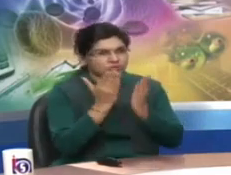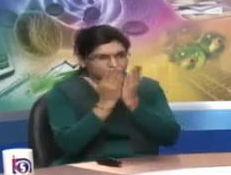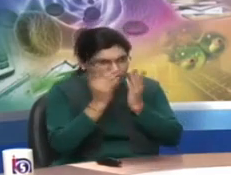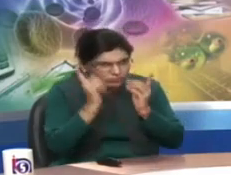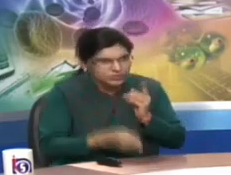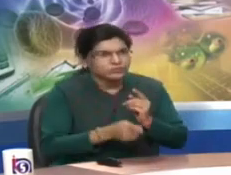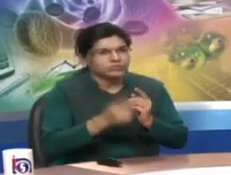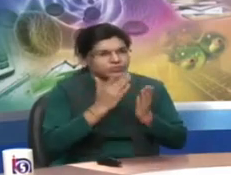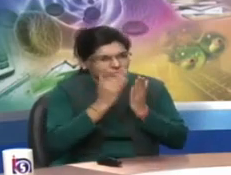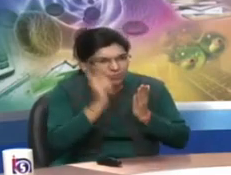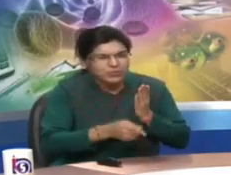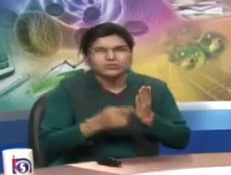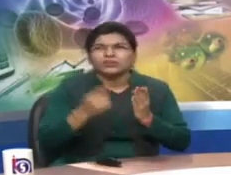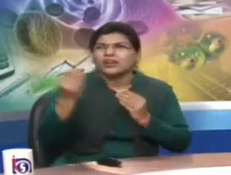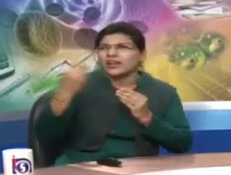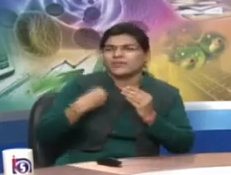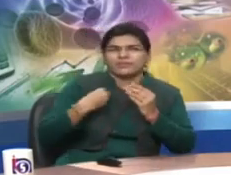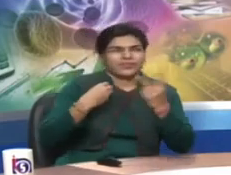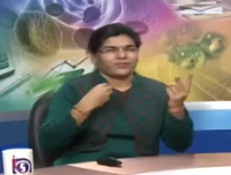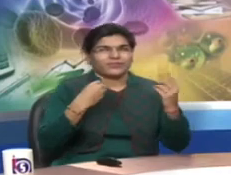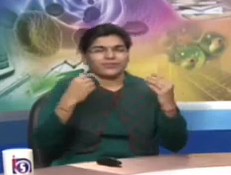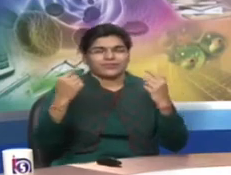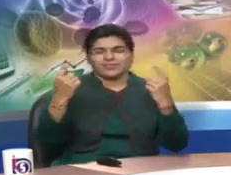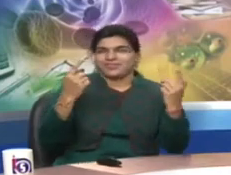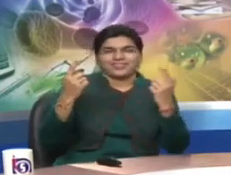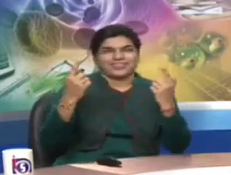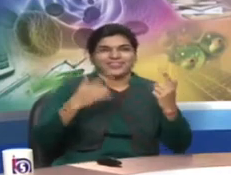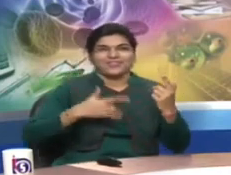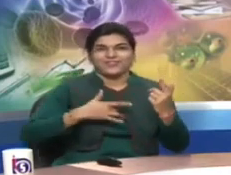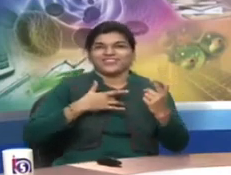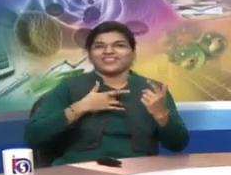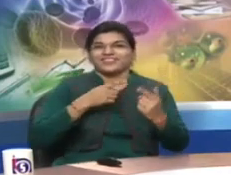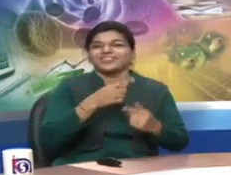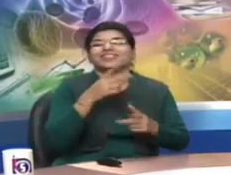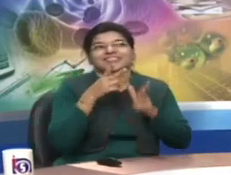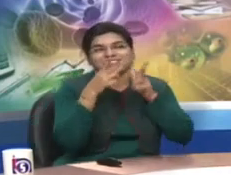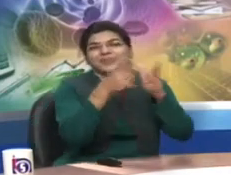but his own father has a different nature.